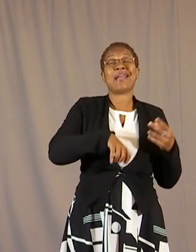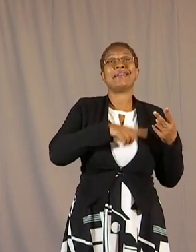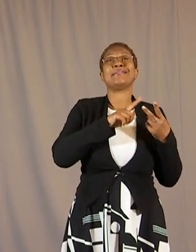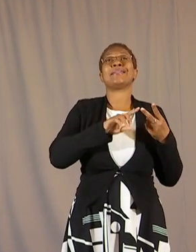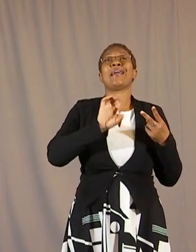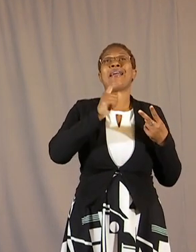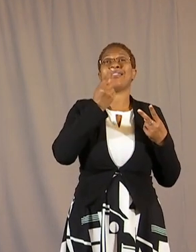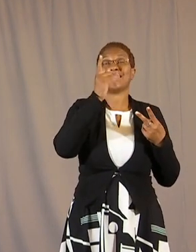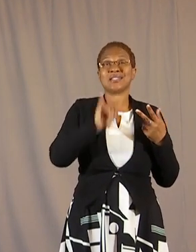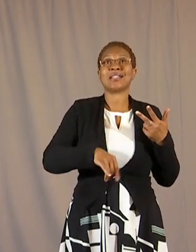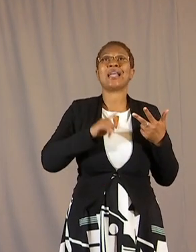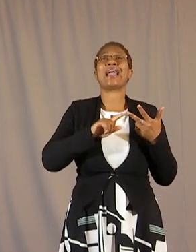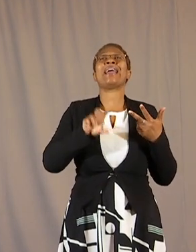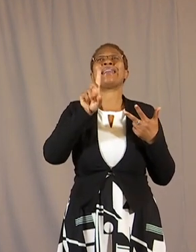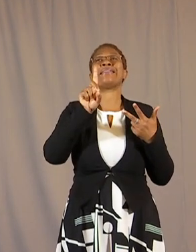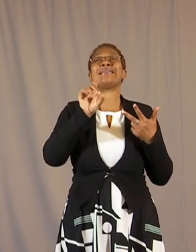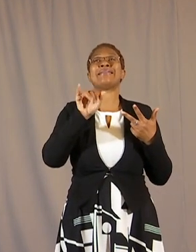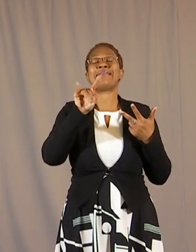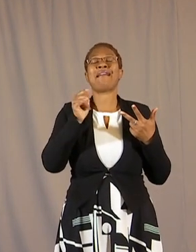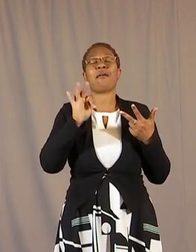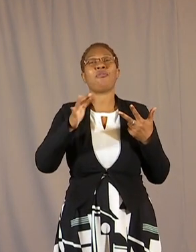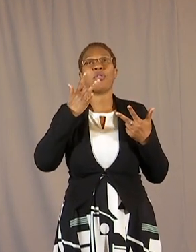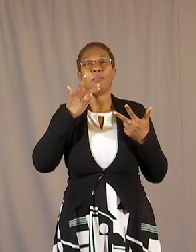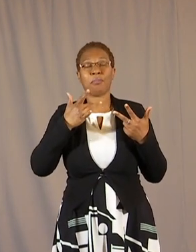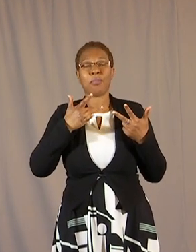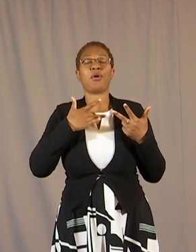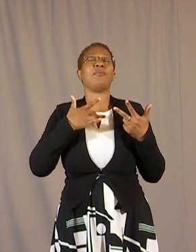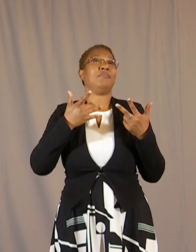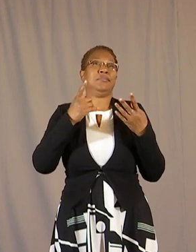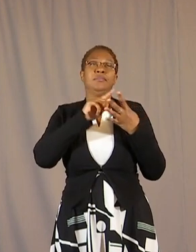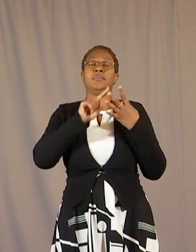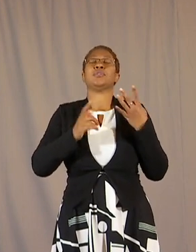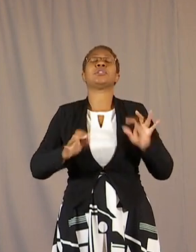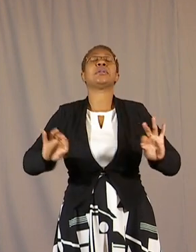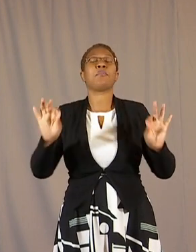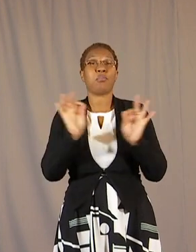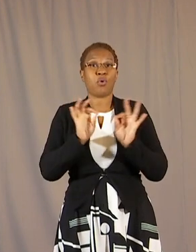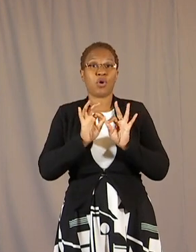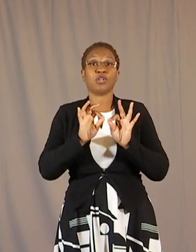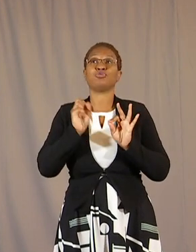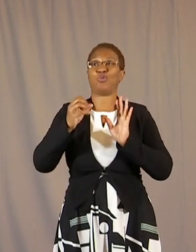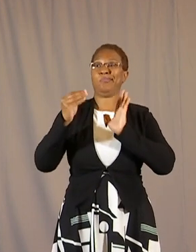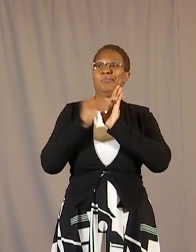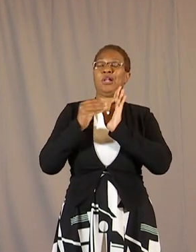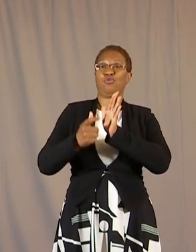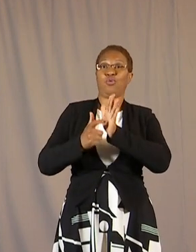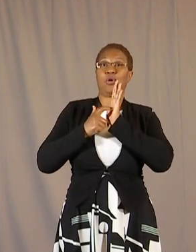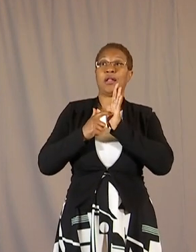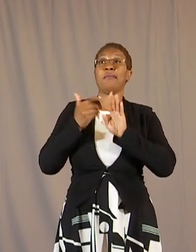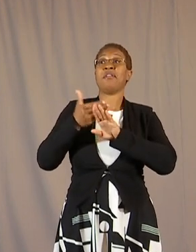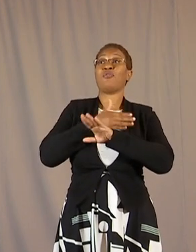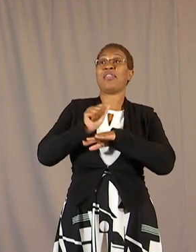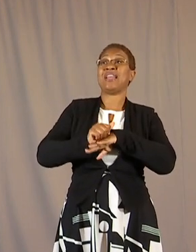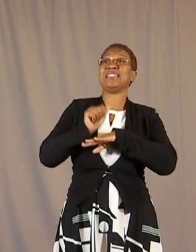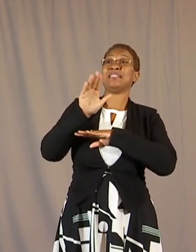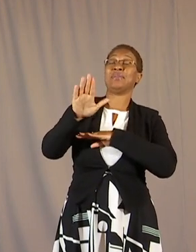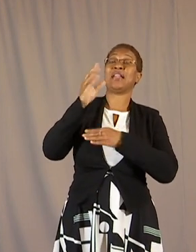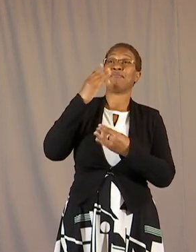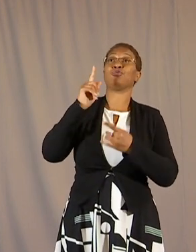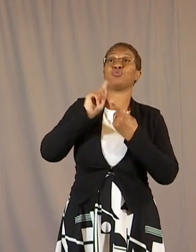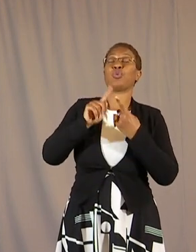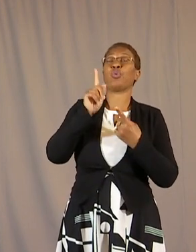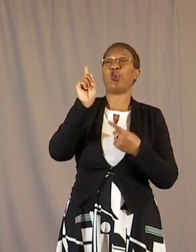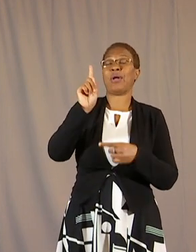birth, was extremely important. So really requiring or making those fields required, so before they submitted that data to the